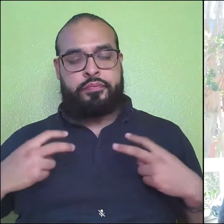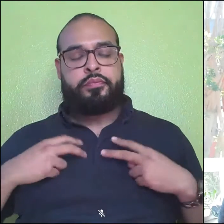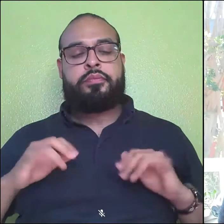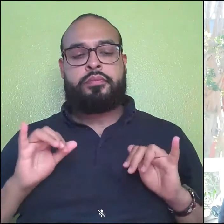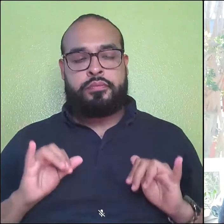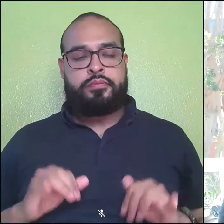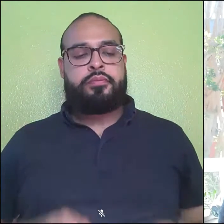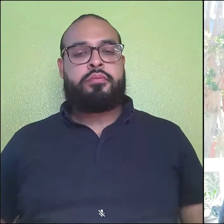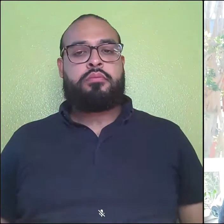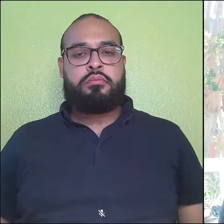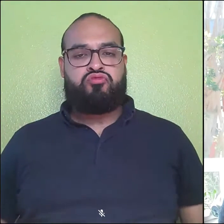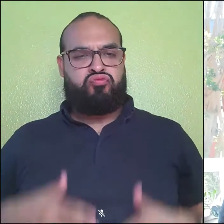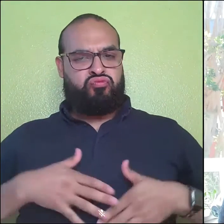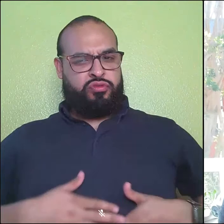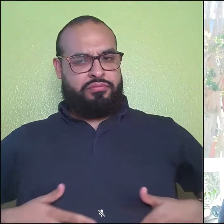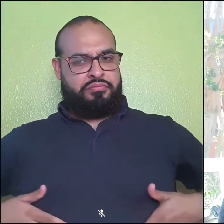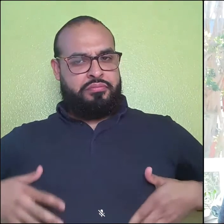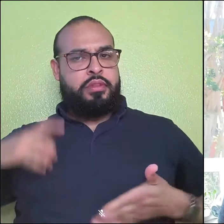the abdomen,